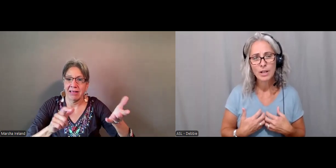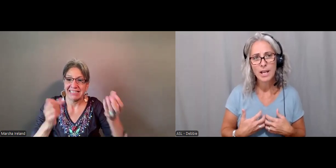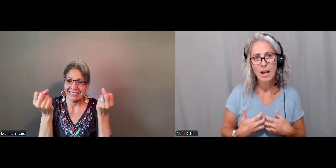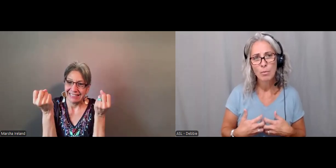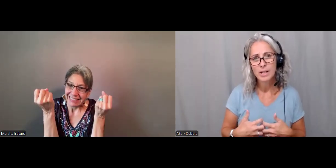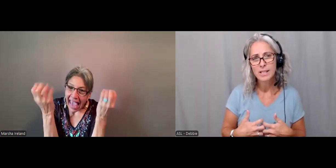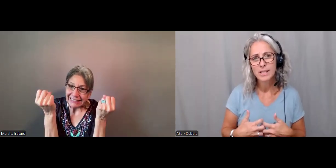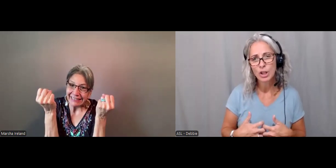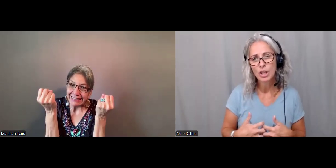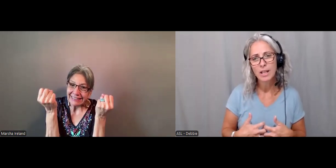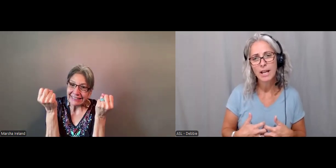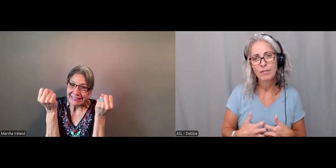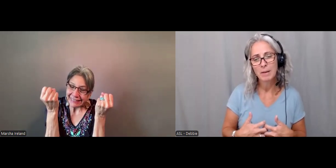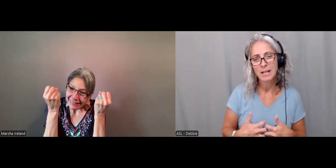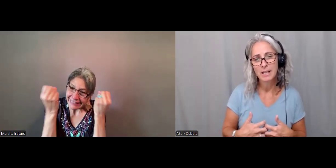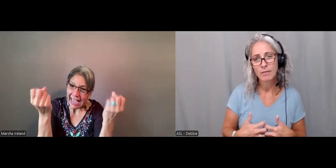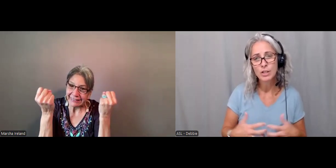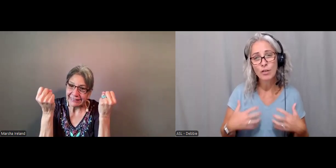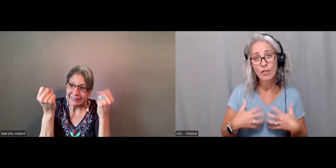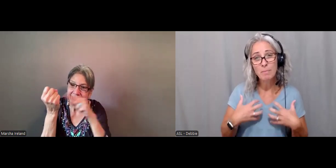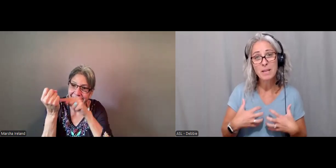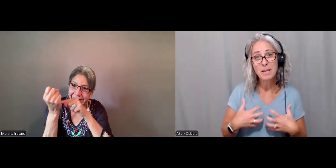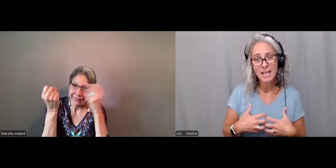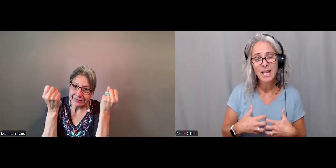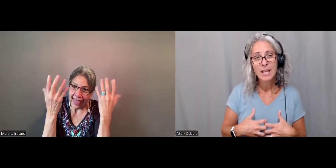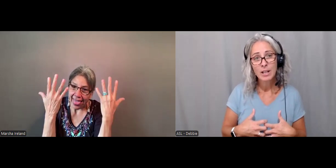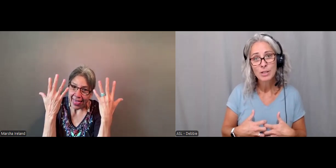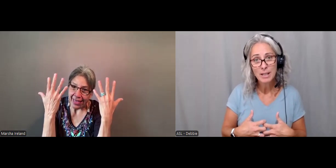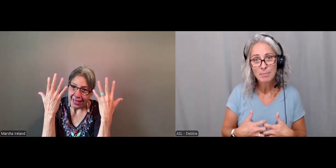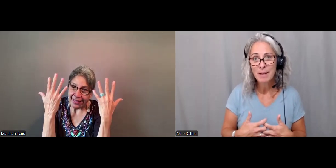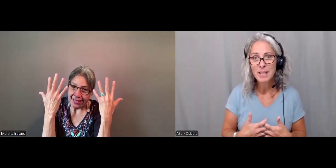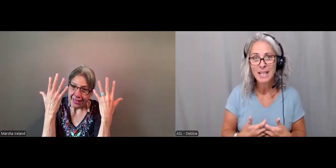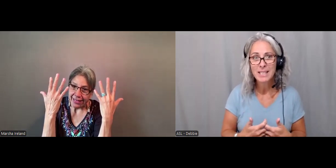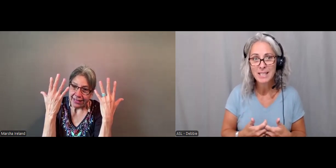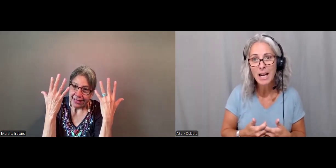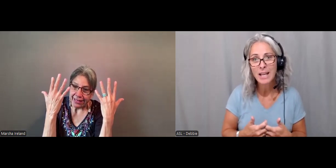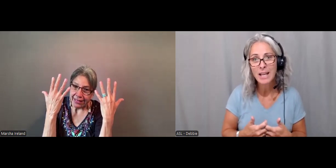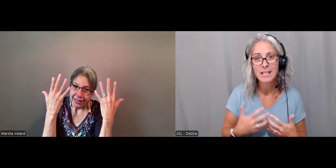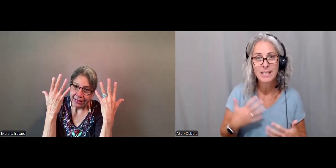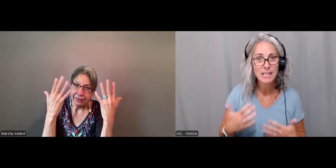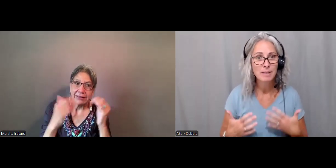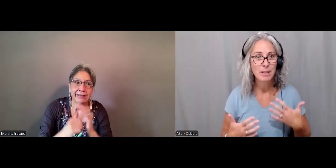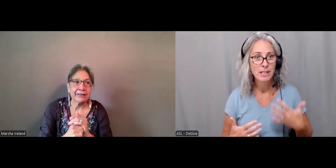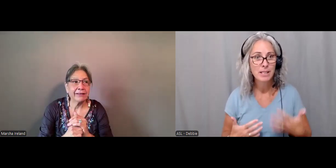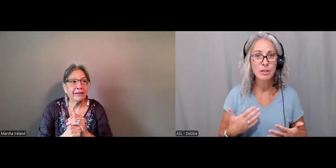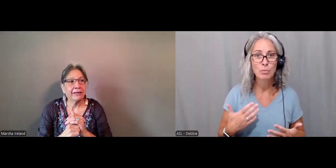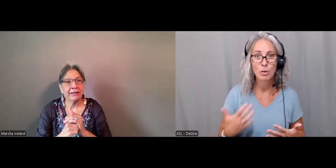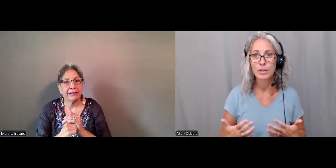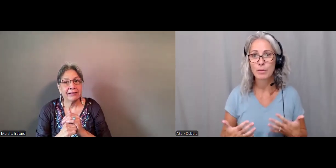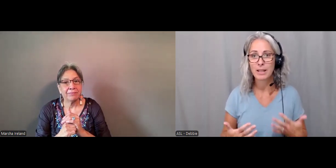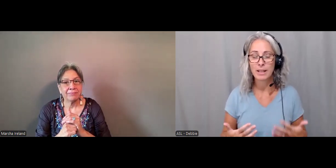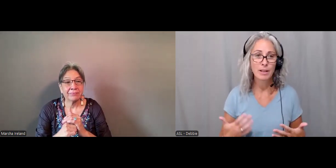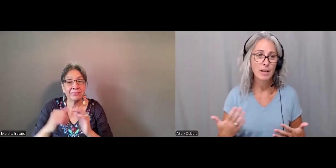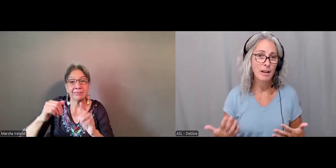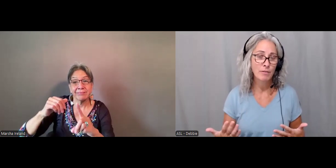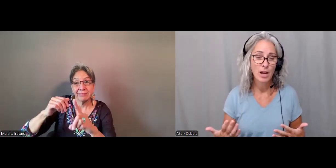really looking at what does that look like for myself. And so for me, sometimes I get stuck in that system that this is the world